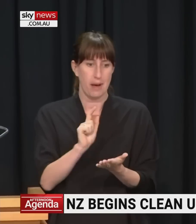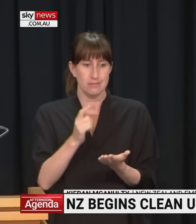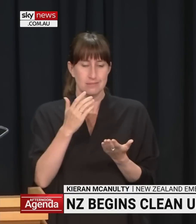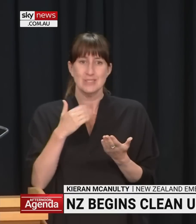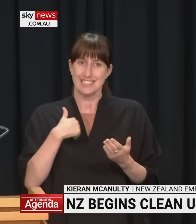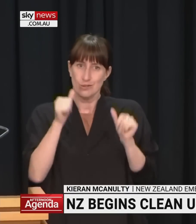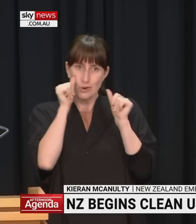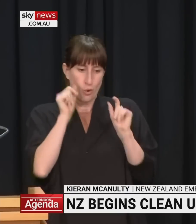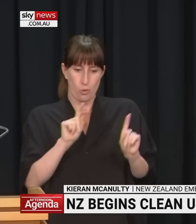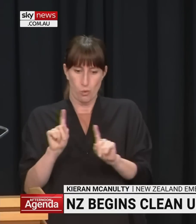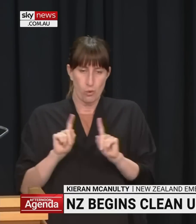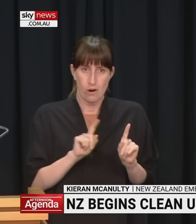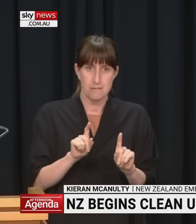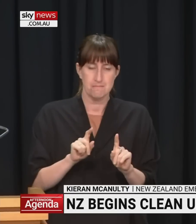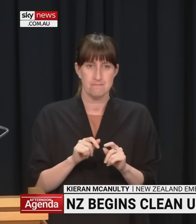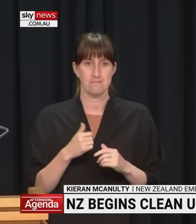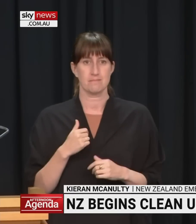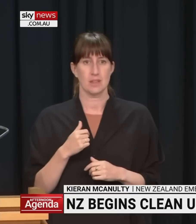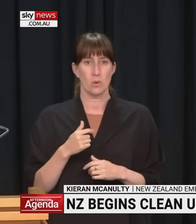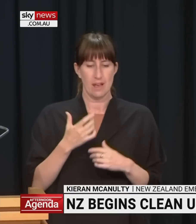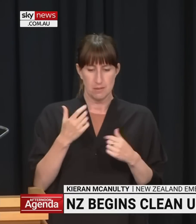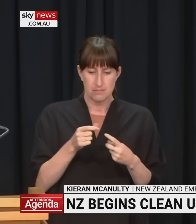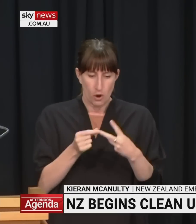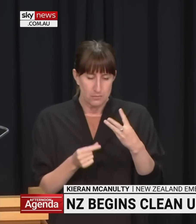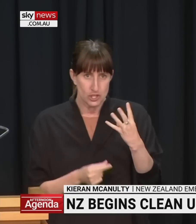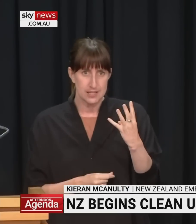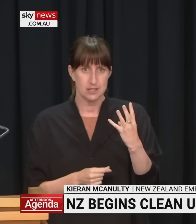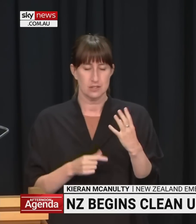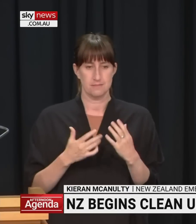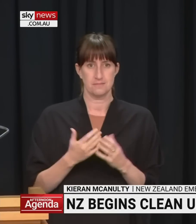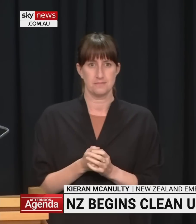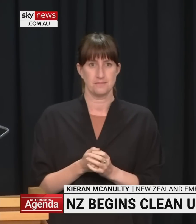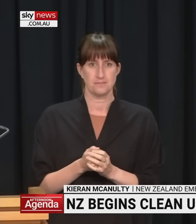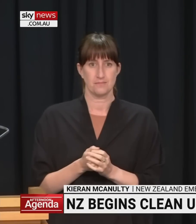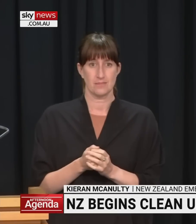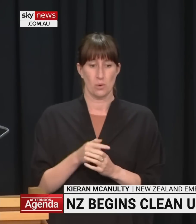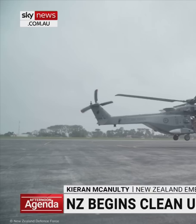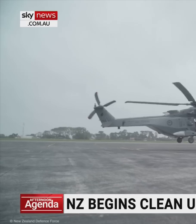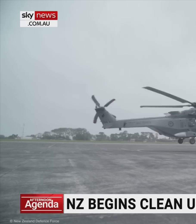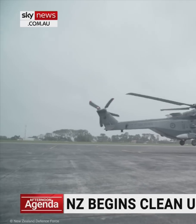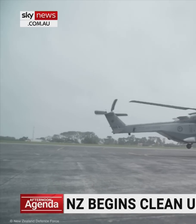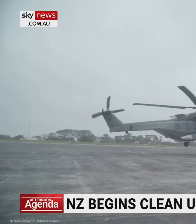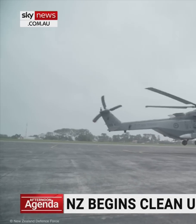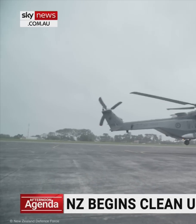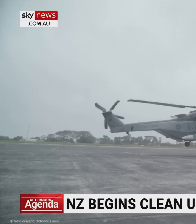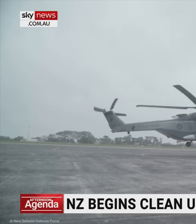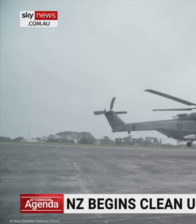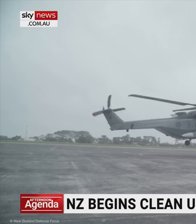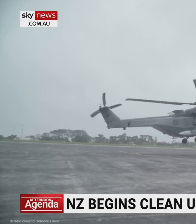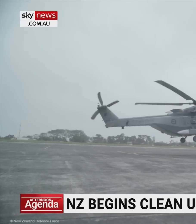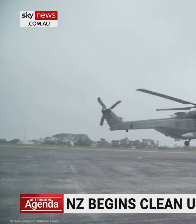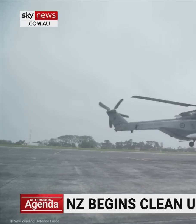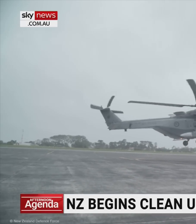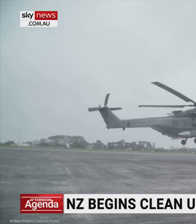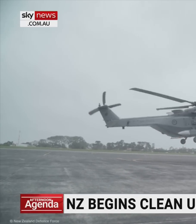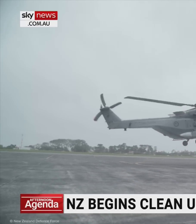We're utilising all options to get a full assessment of the impact of the cyclone, especially areas where comms are limited. More than 300 people